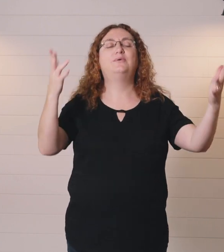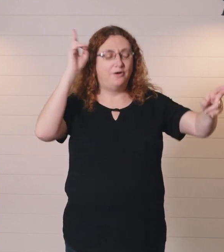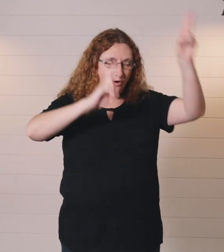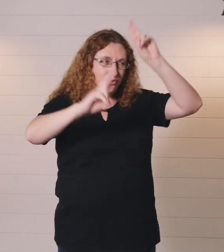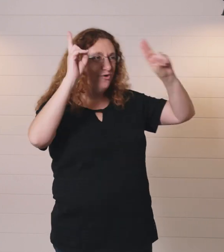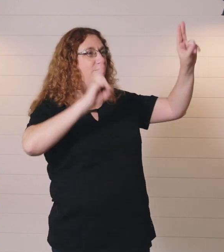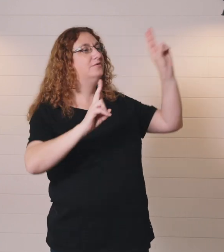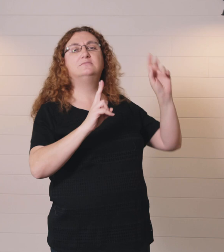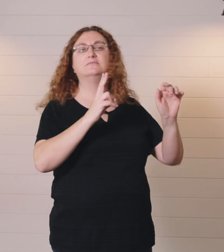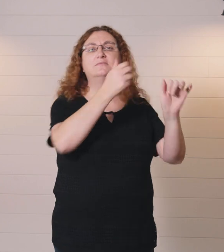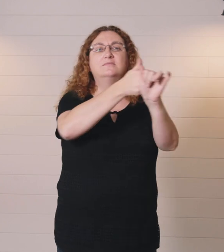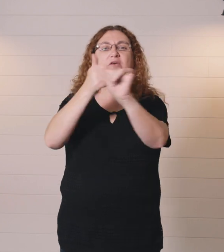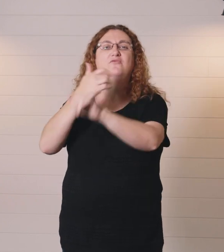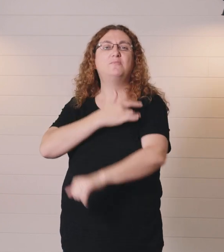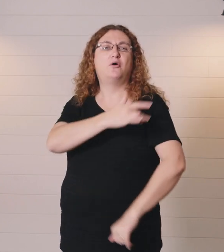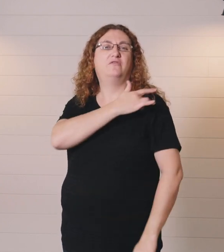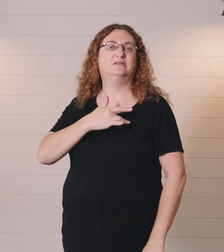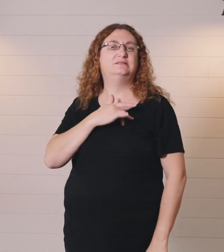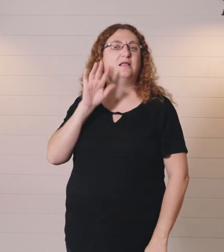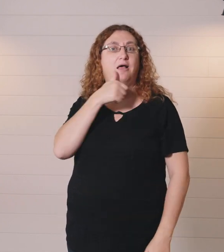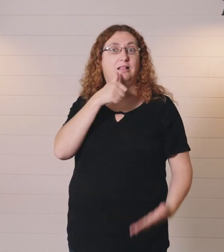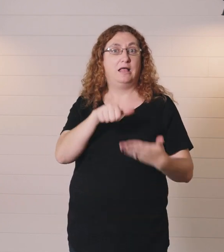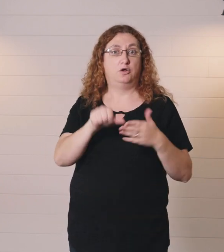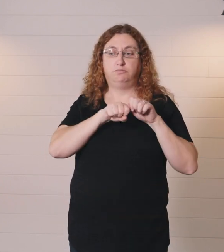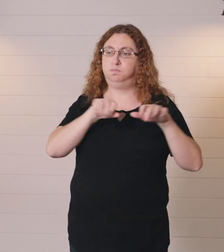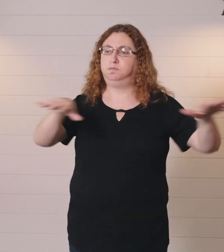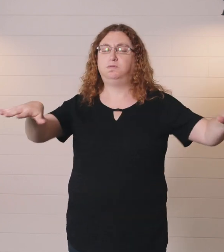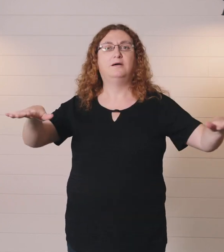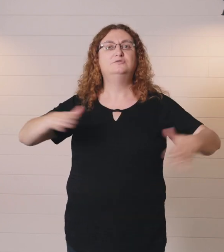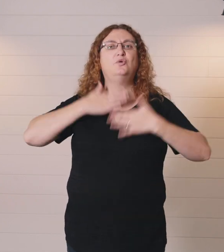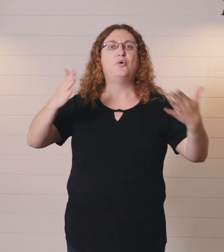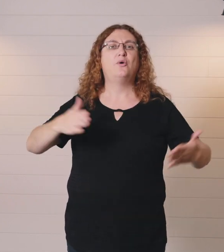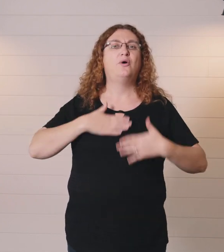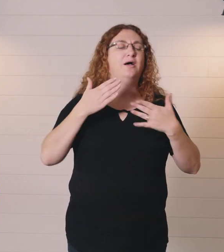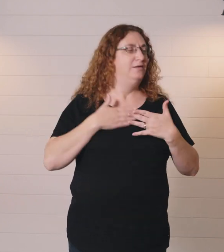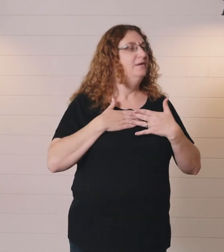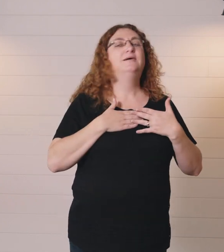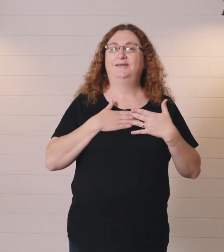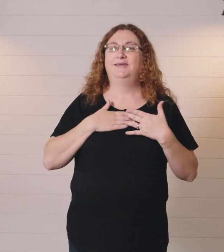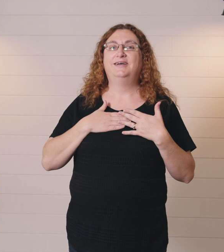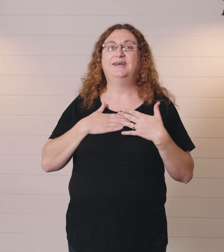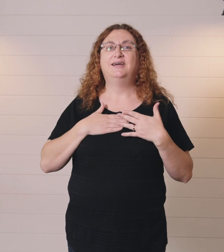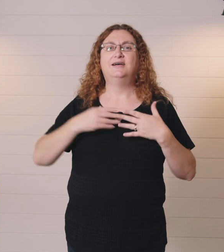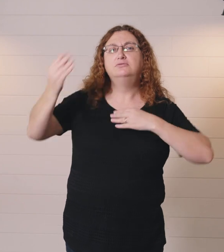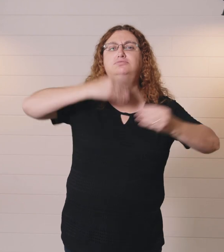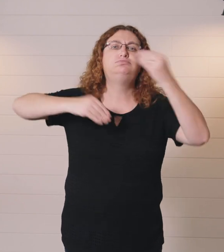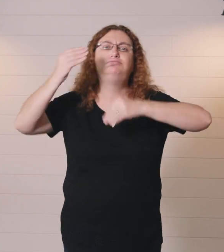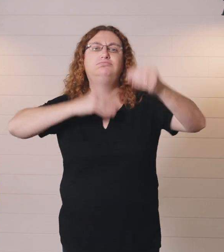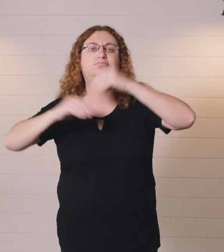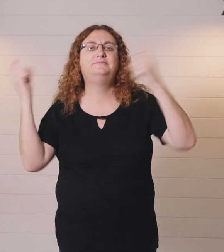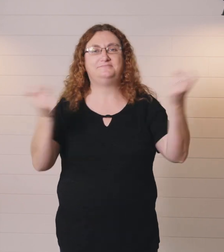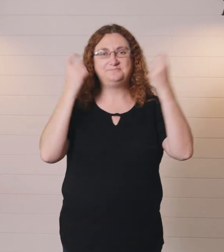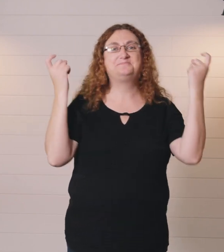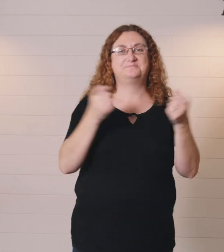and honor. In every province and in every city to which the edict of the king came, there was joy and gladness among the Jews, with